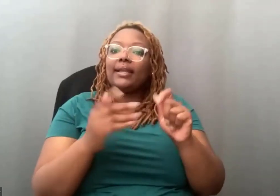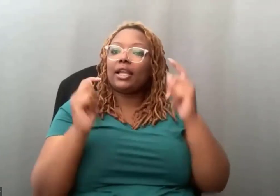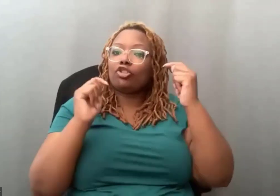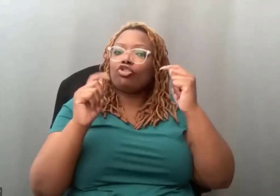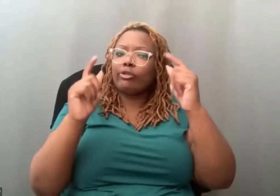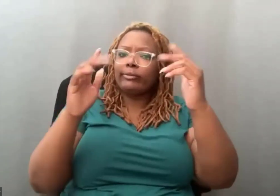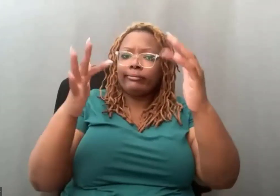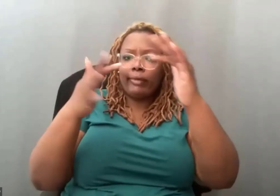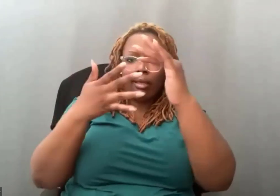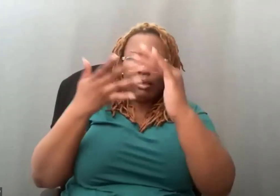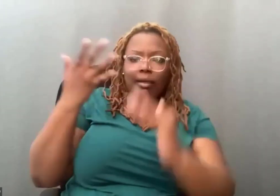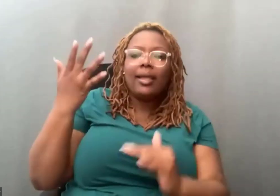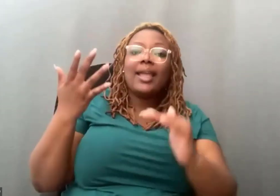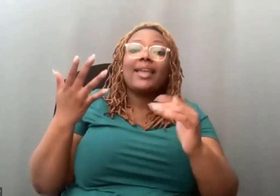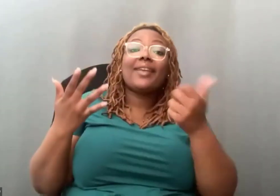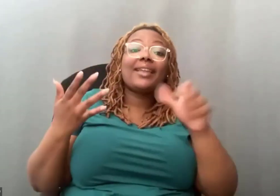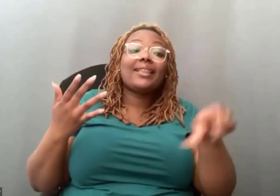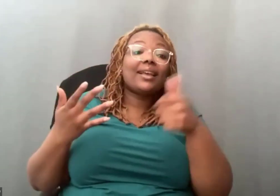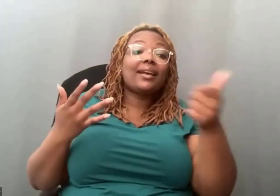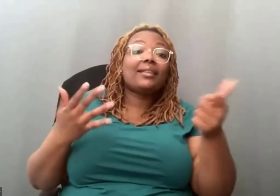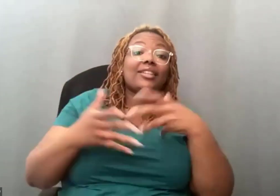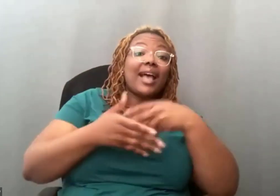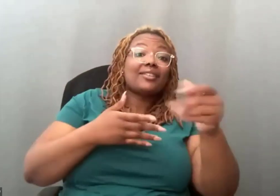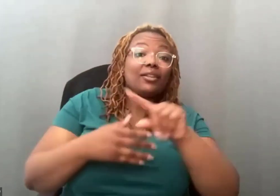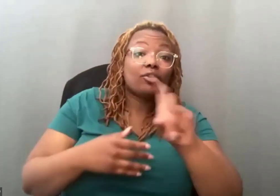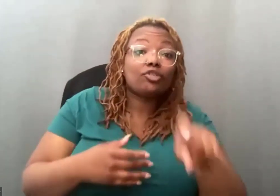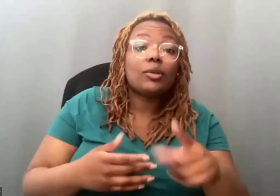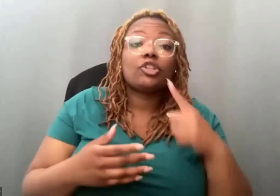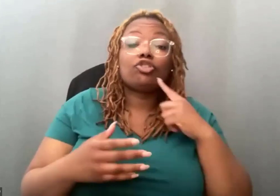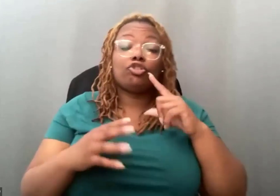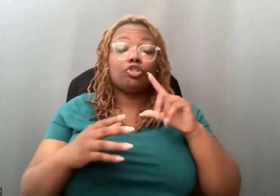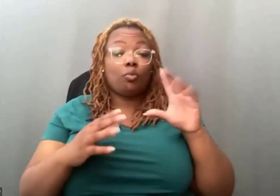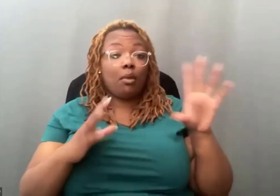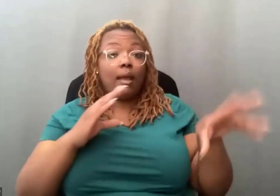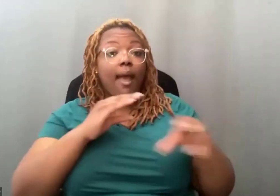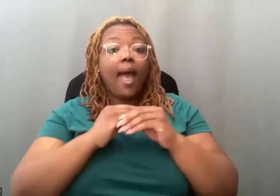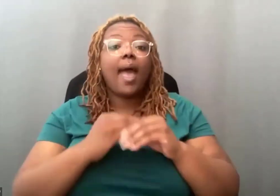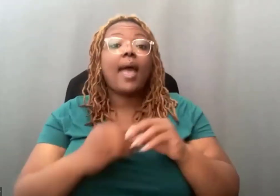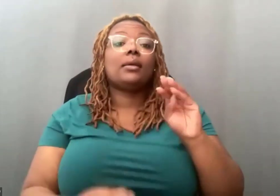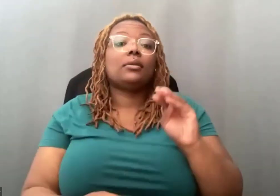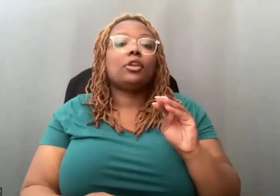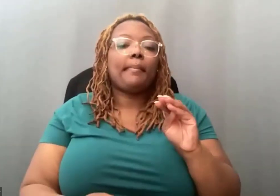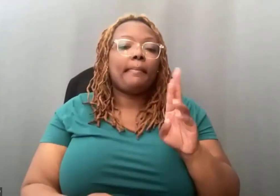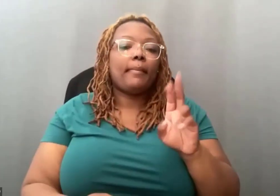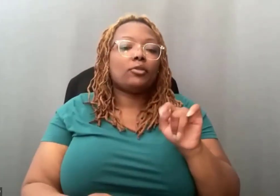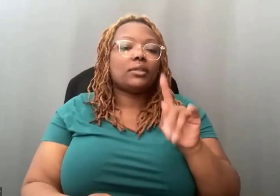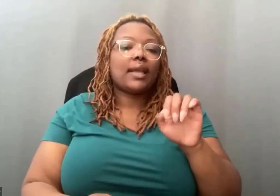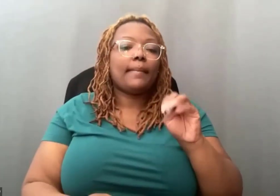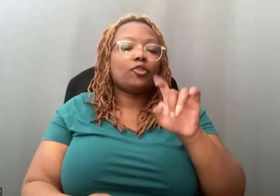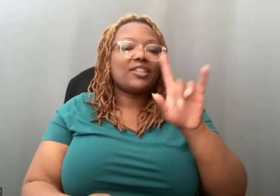other things outside of these questions that you want to input on multimodality or multiliteracy, I'm happy to hear them.